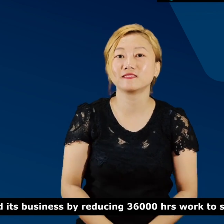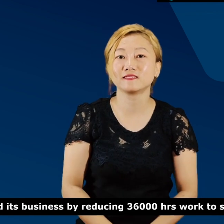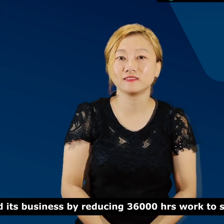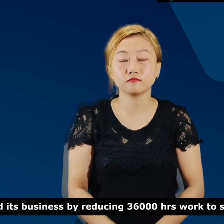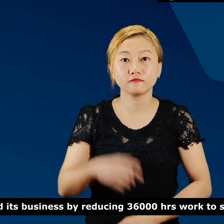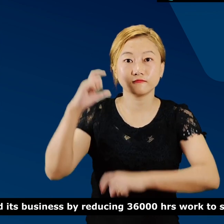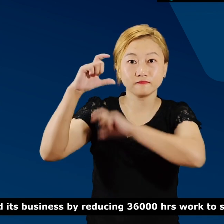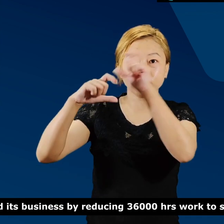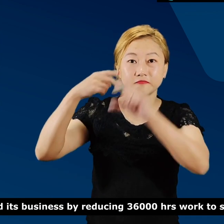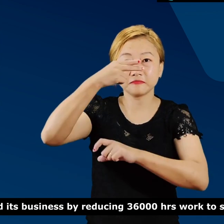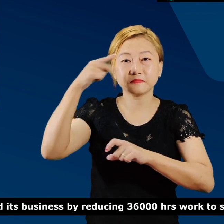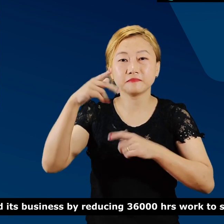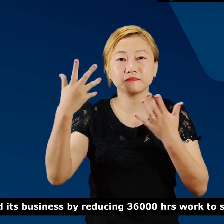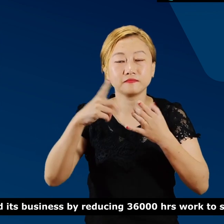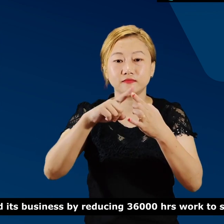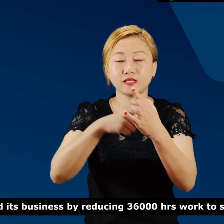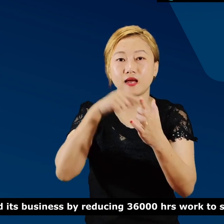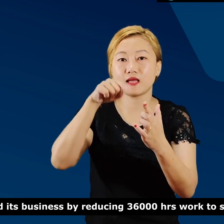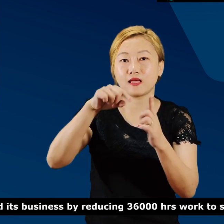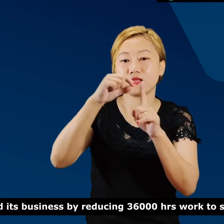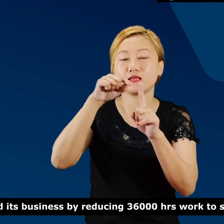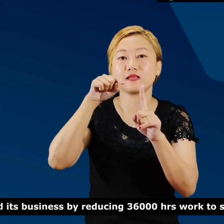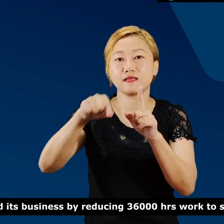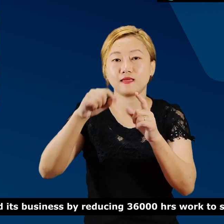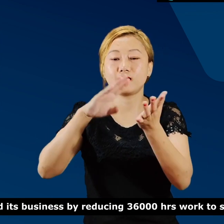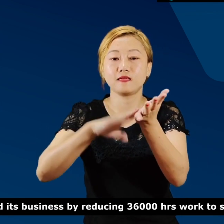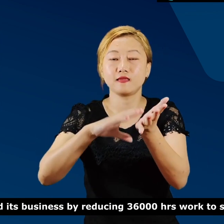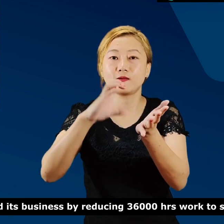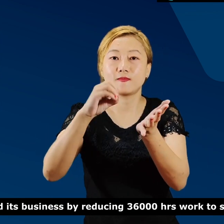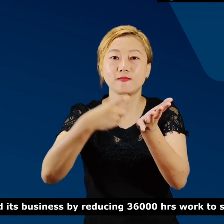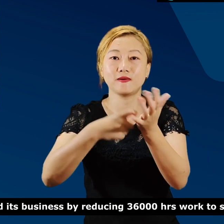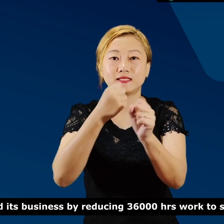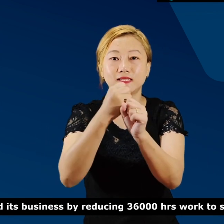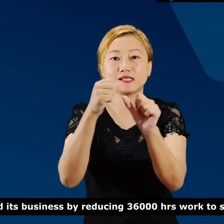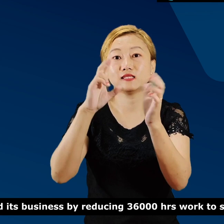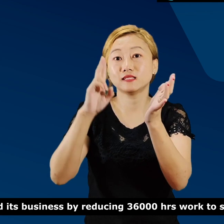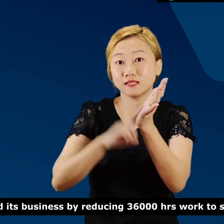JPMorgan transformed its business by reducing 36,000 hours work to second.